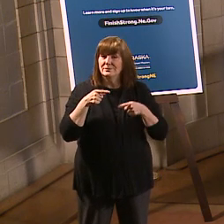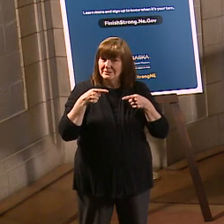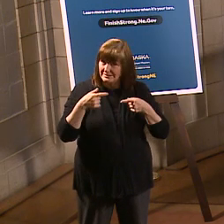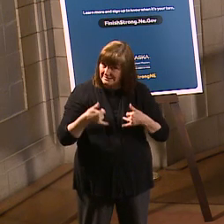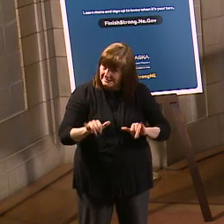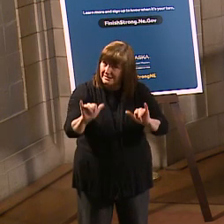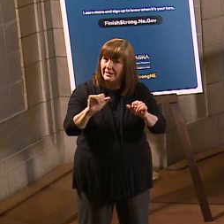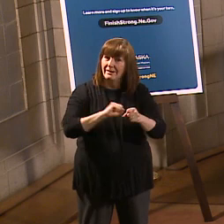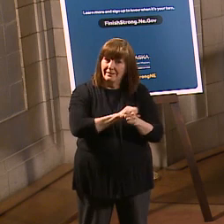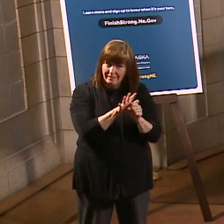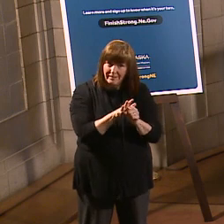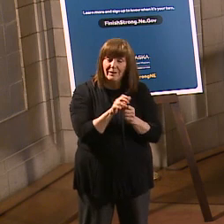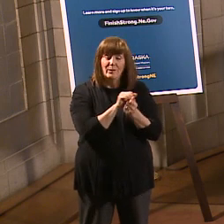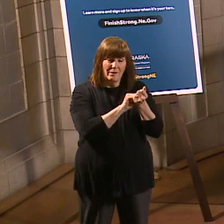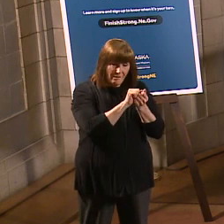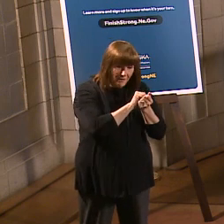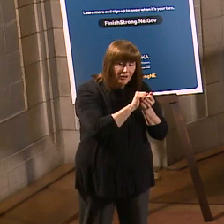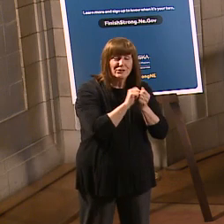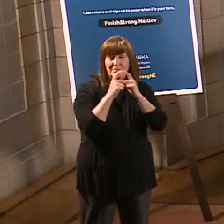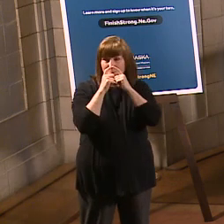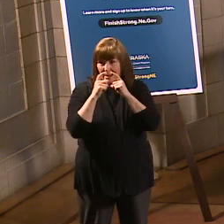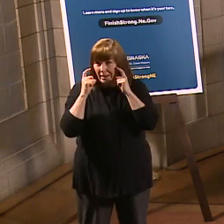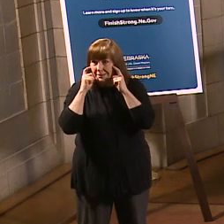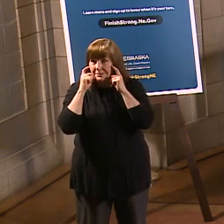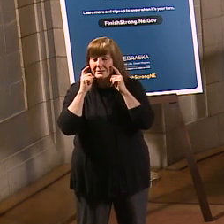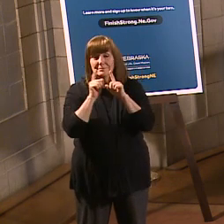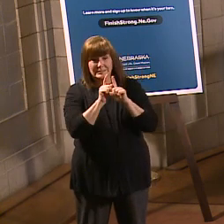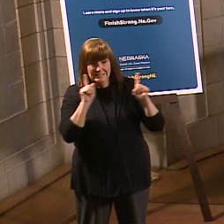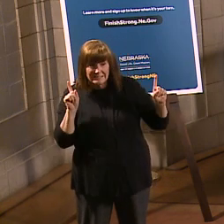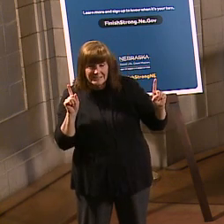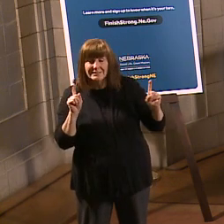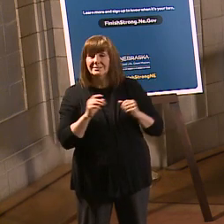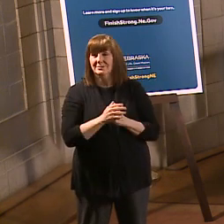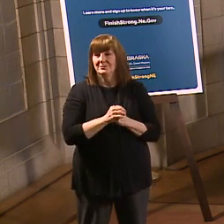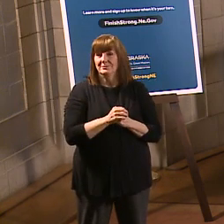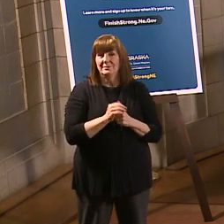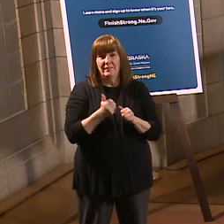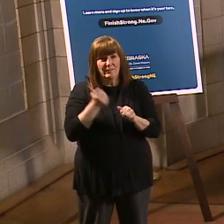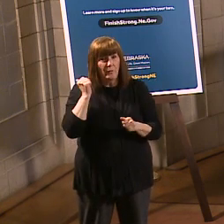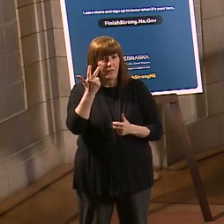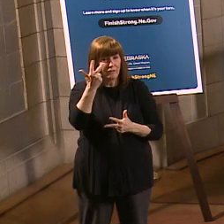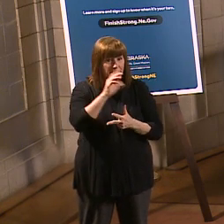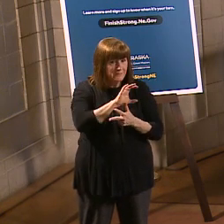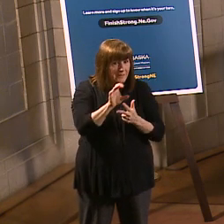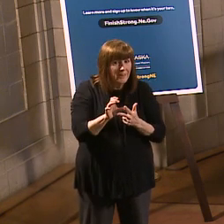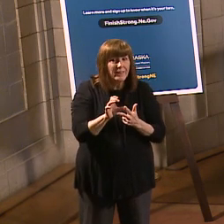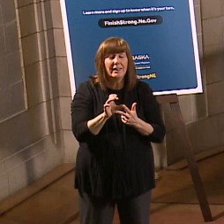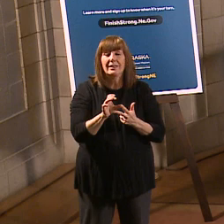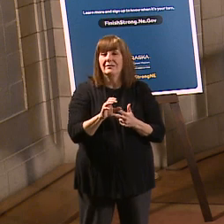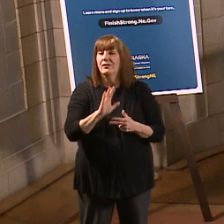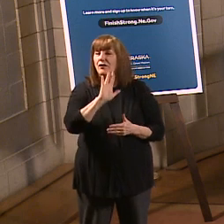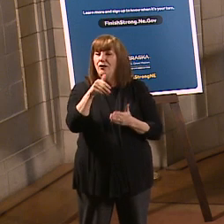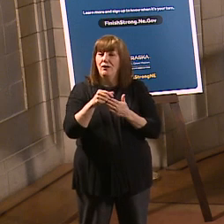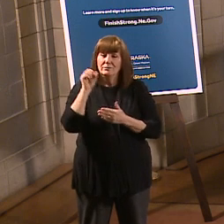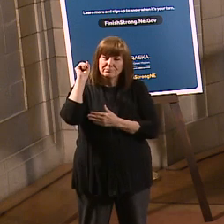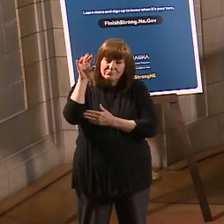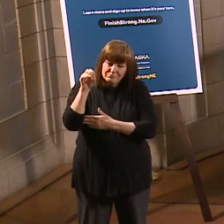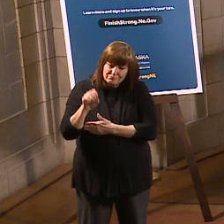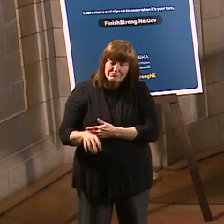pandemic. Wash your hands, wear your mask, watch your distance, avoid the three C's. Those are all the